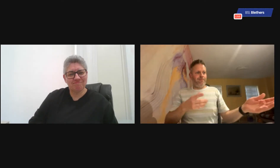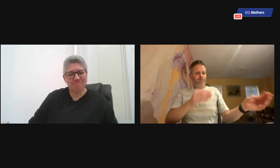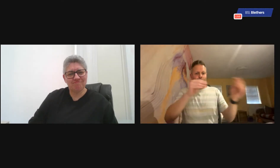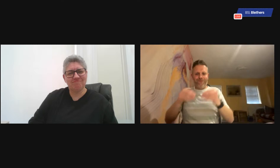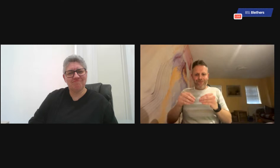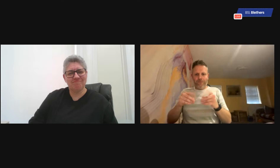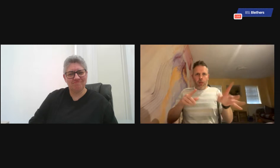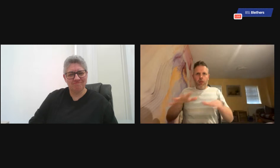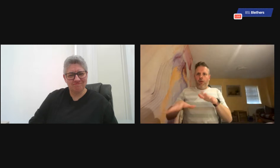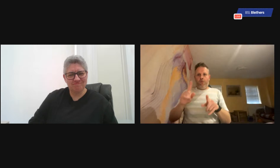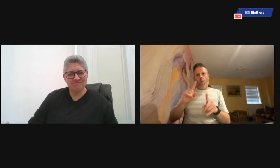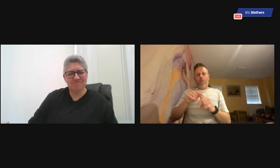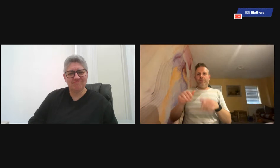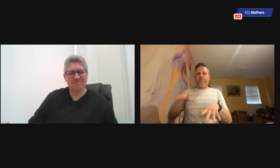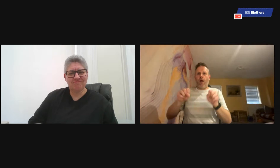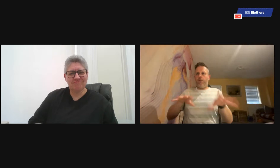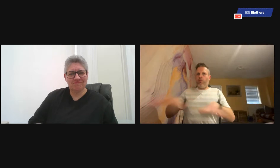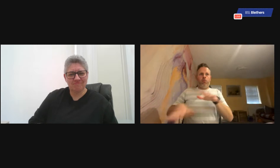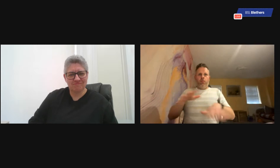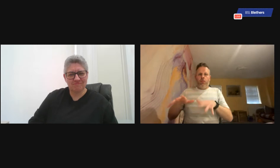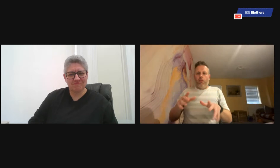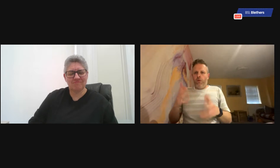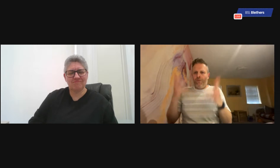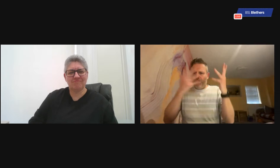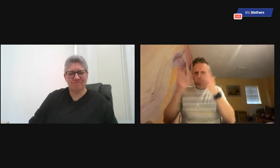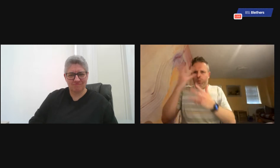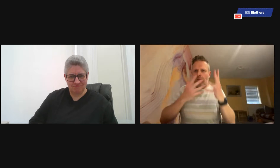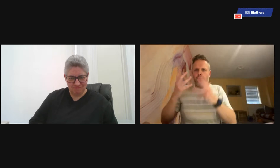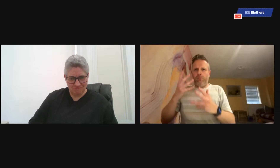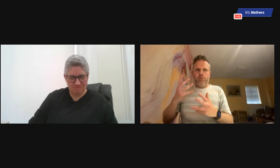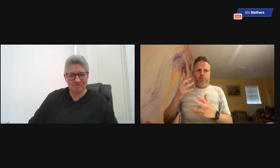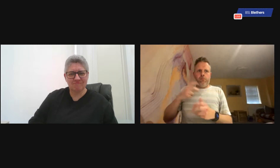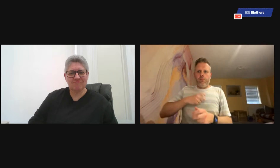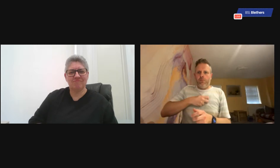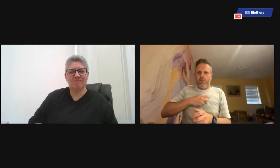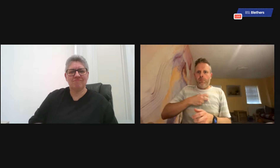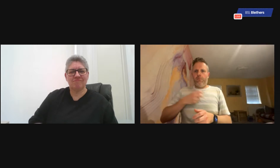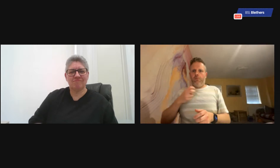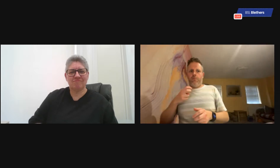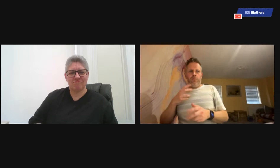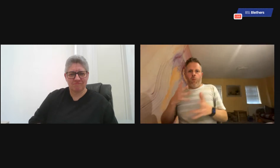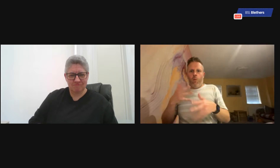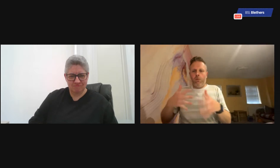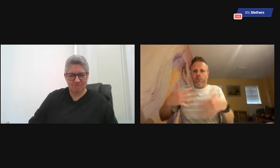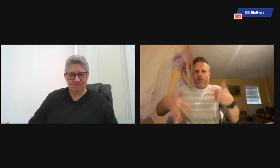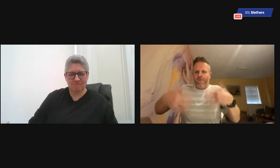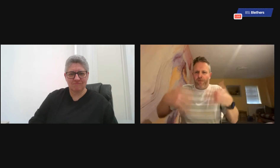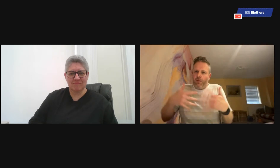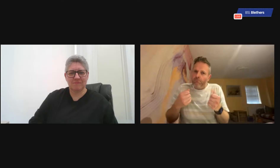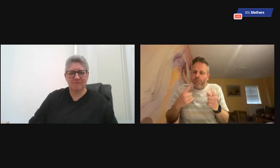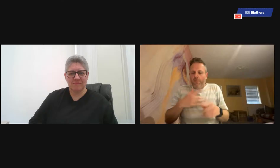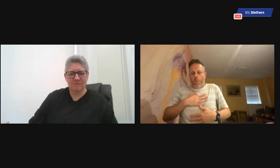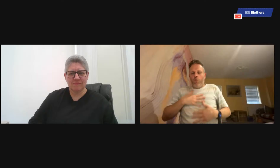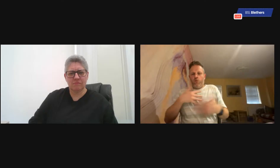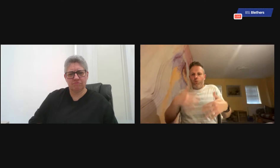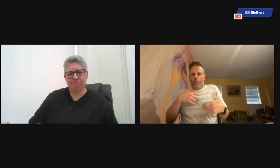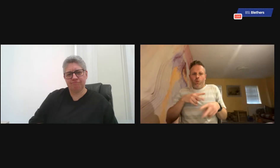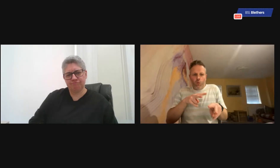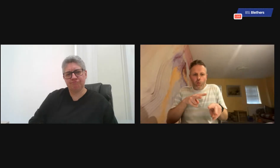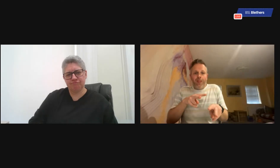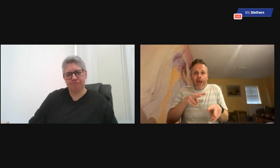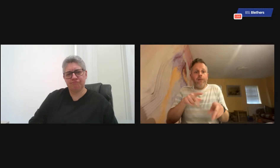rewarding, yeah. Feel very, it's so worthwhile. I think because you have children that are in